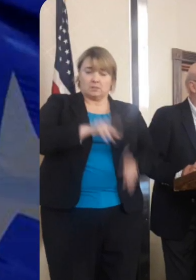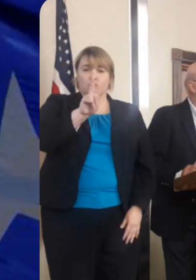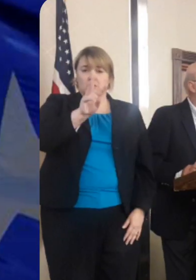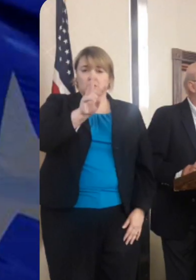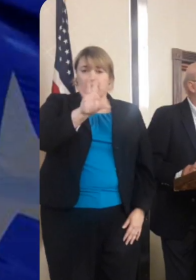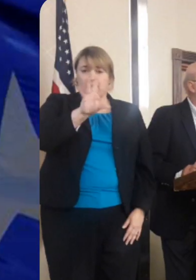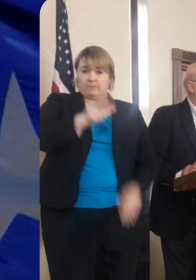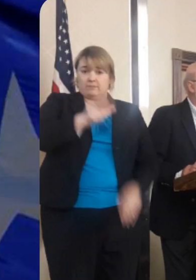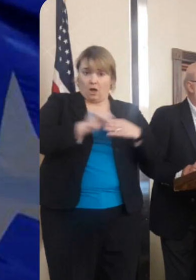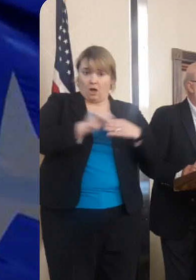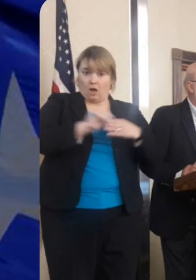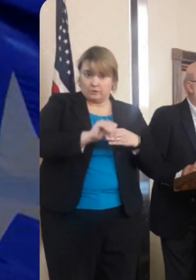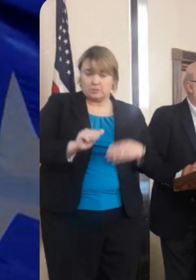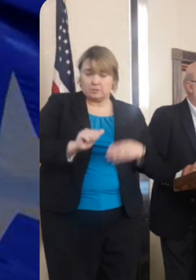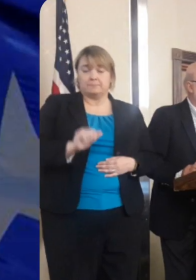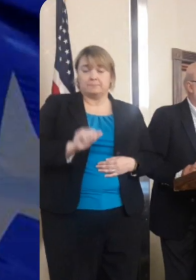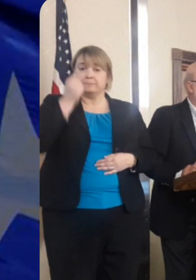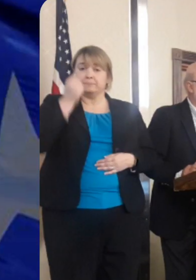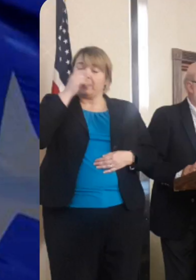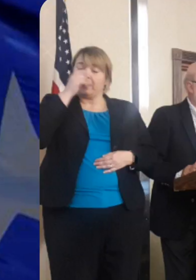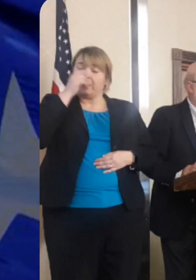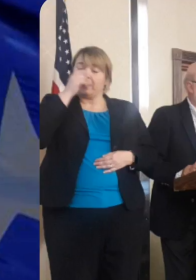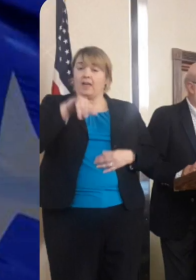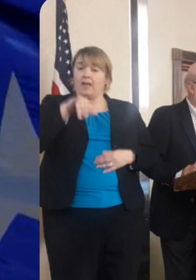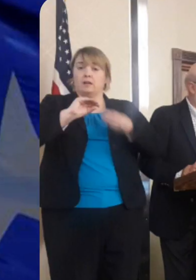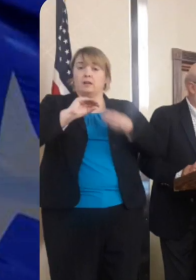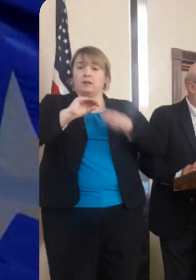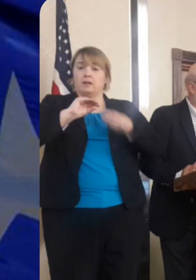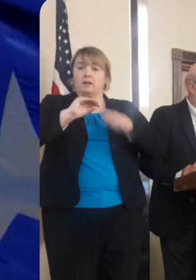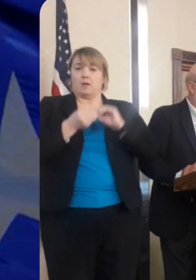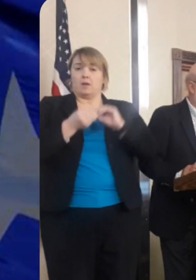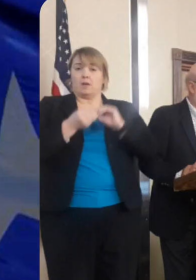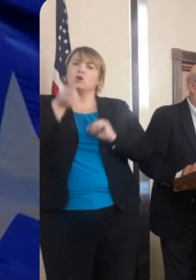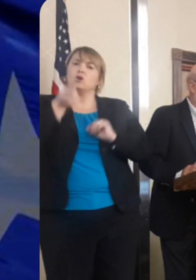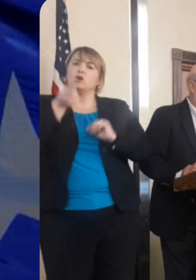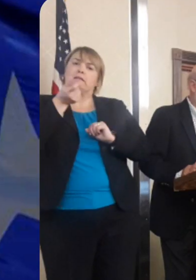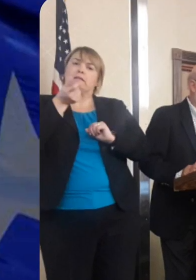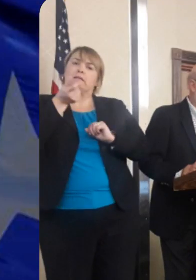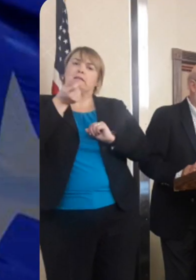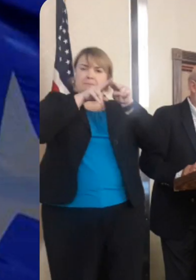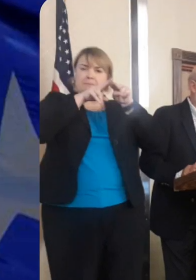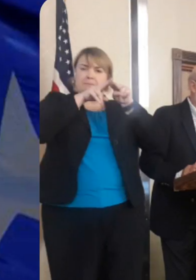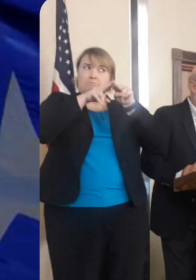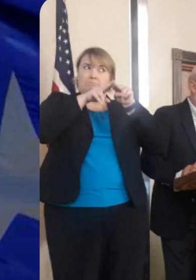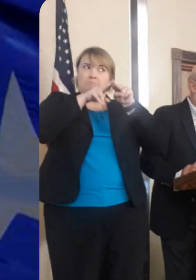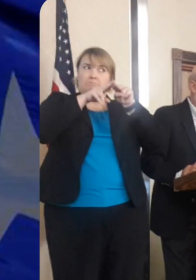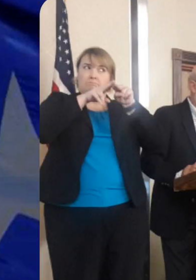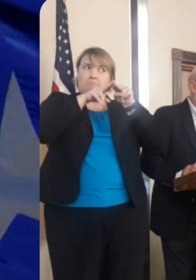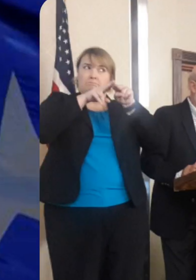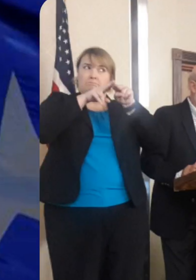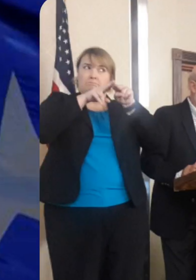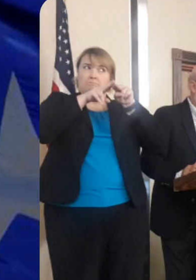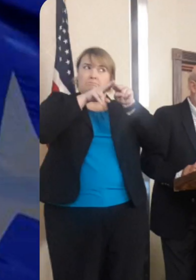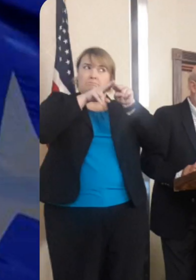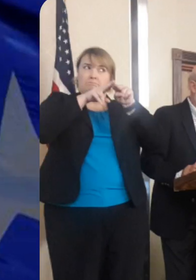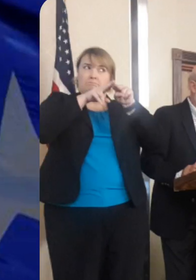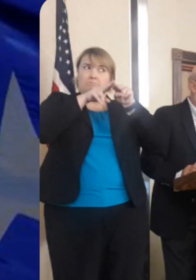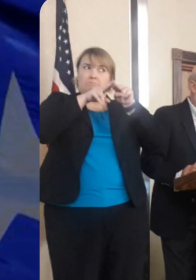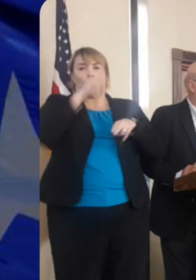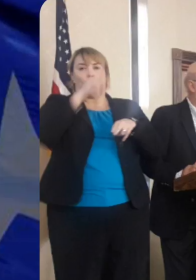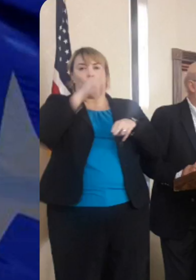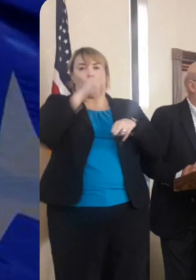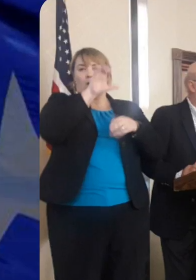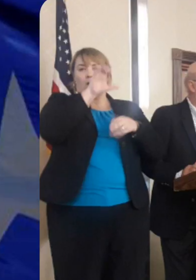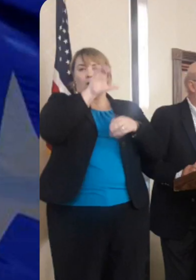$565,265. This is down a little bit, actually about $100,000 from where it was the last time we met in San